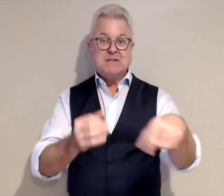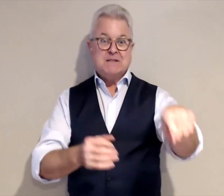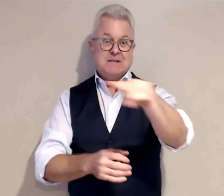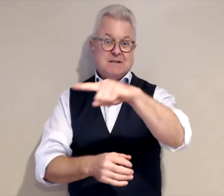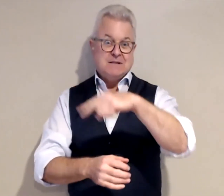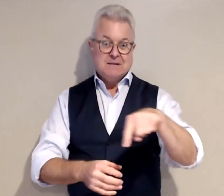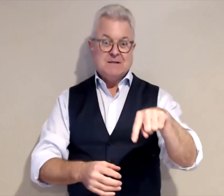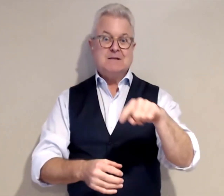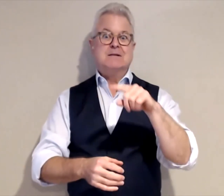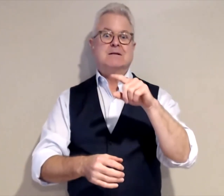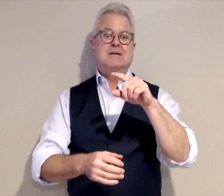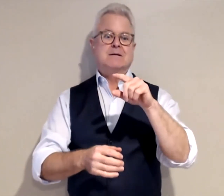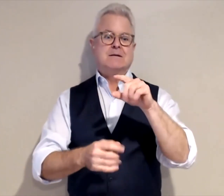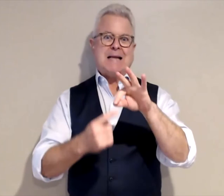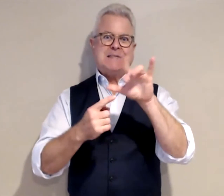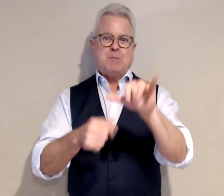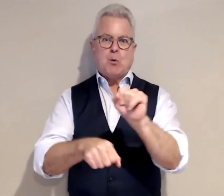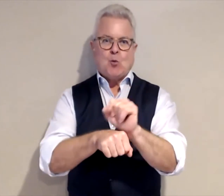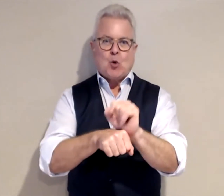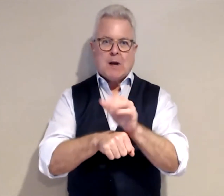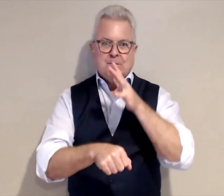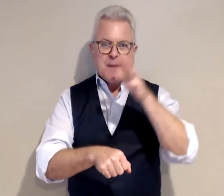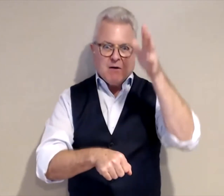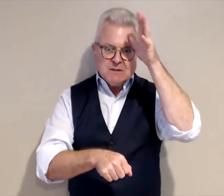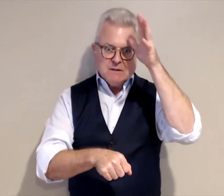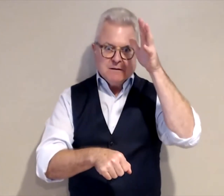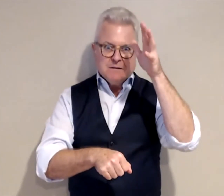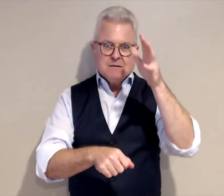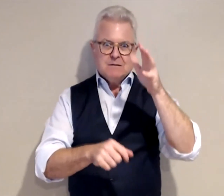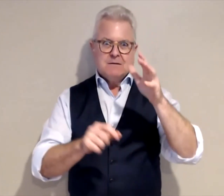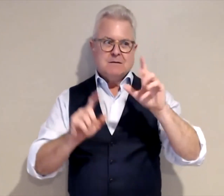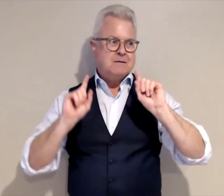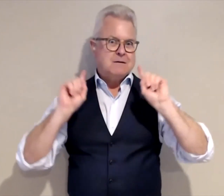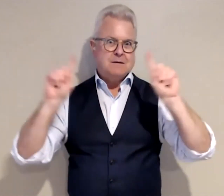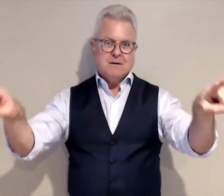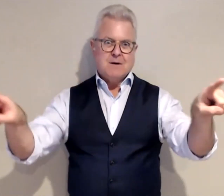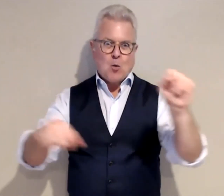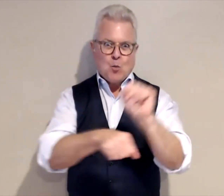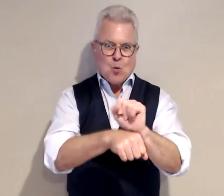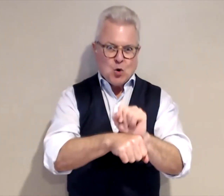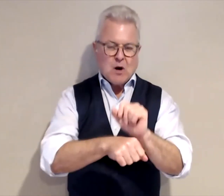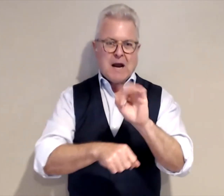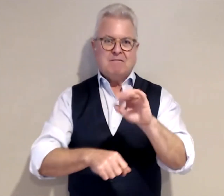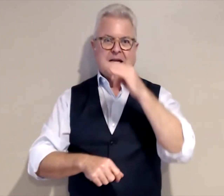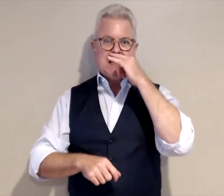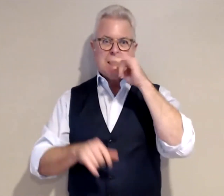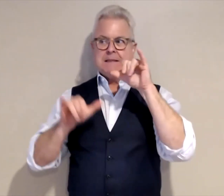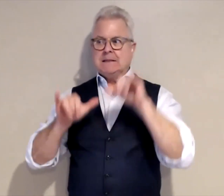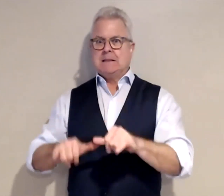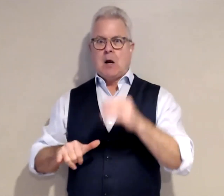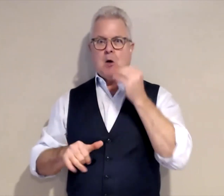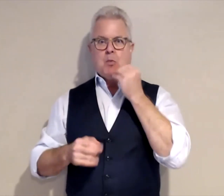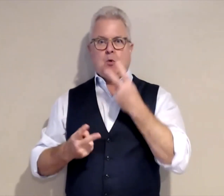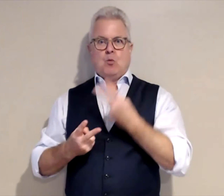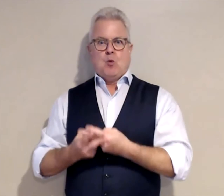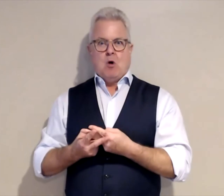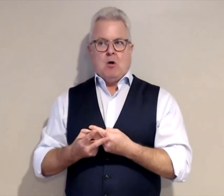That will be helpful to families, especially those working parents who have to leave the home to go to